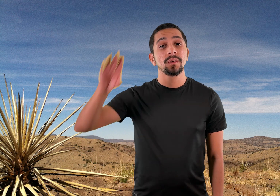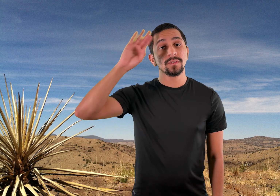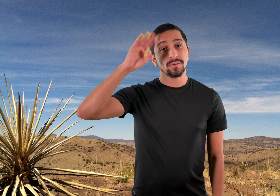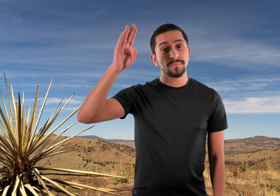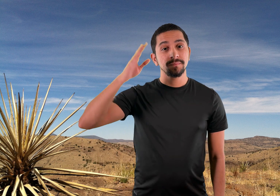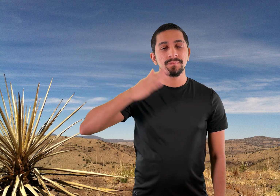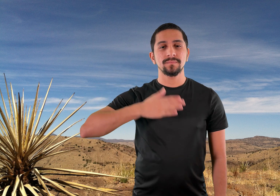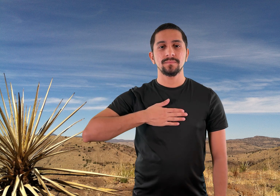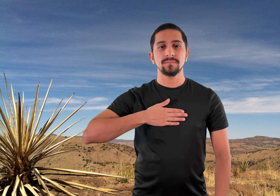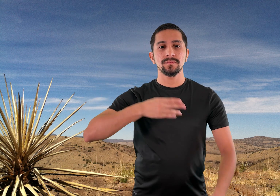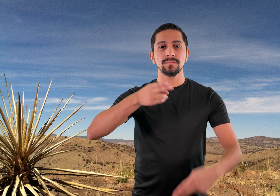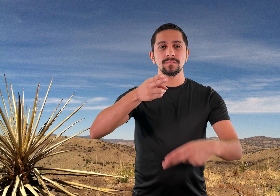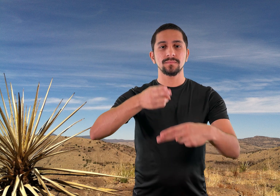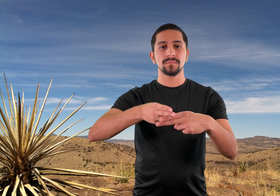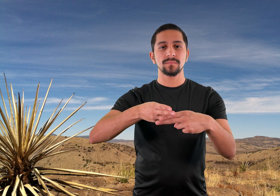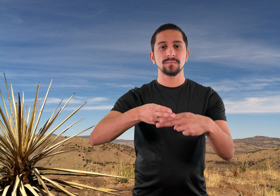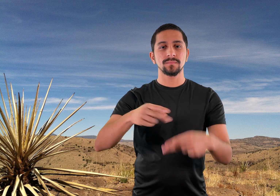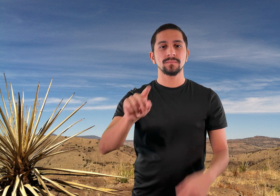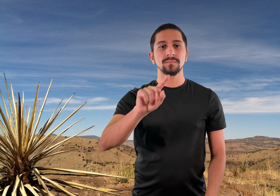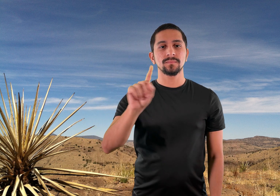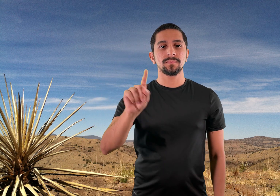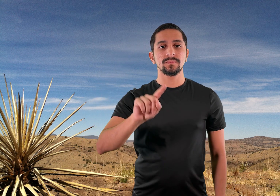Hello, my name is...